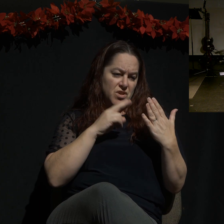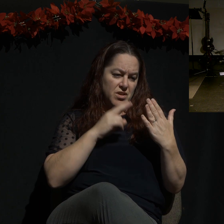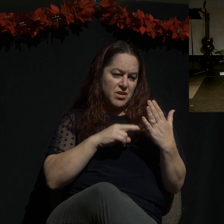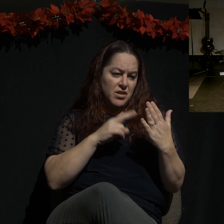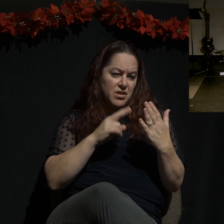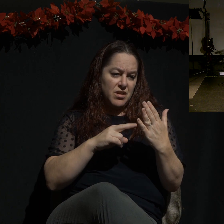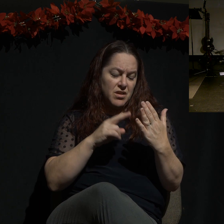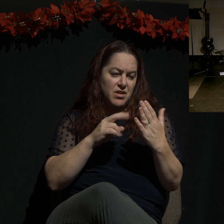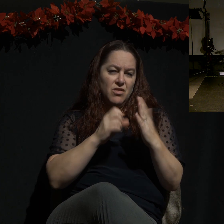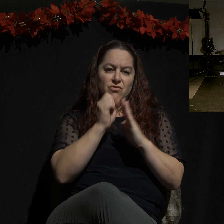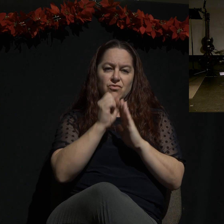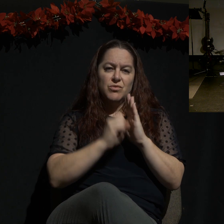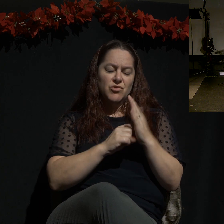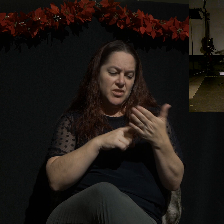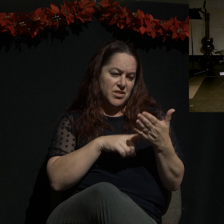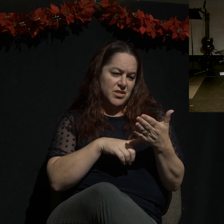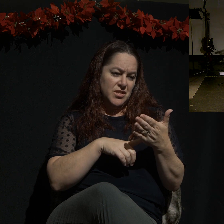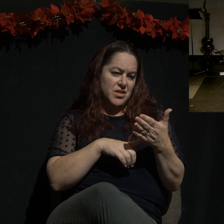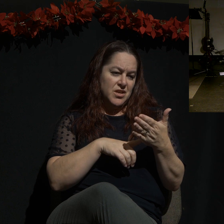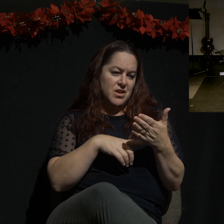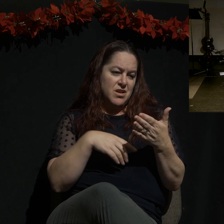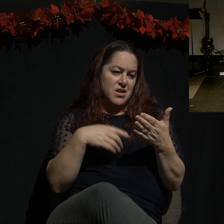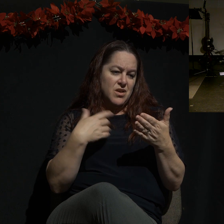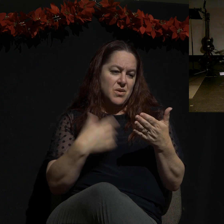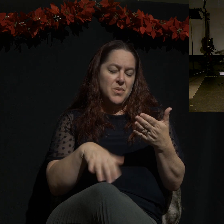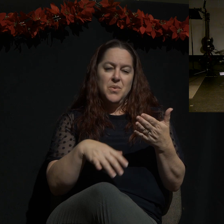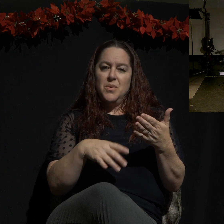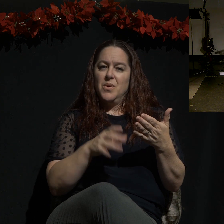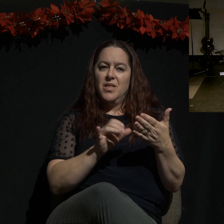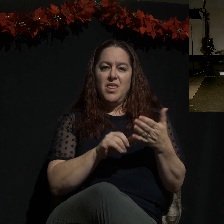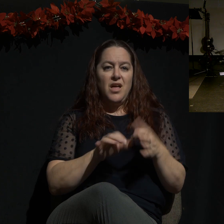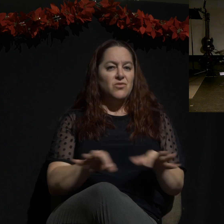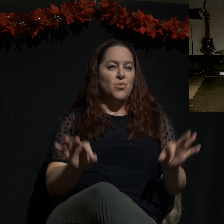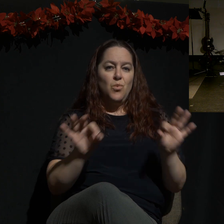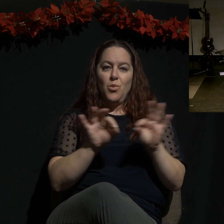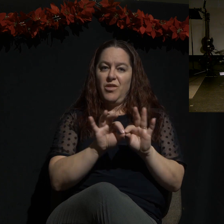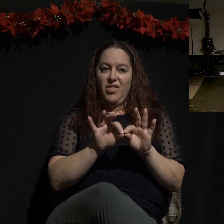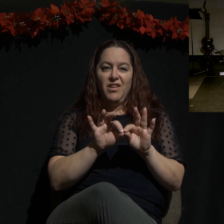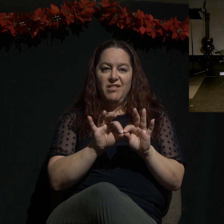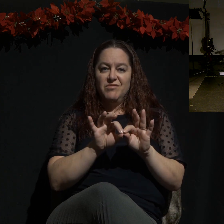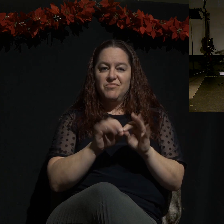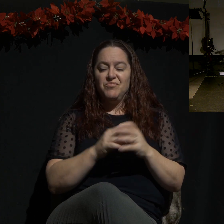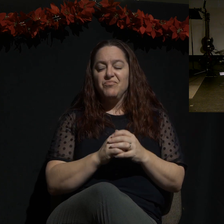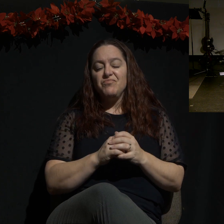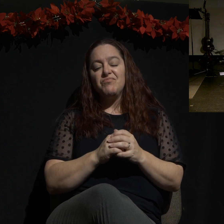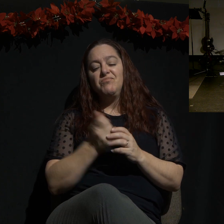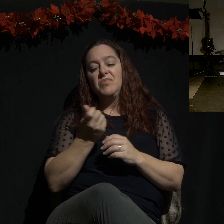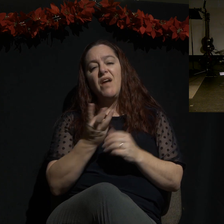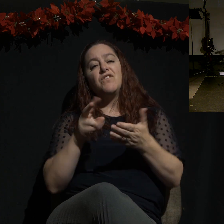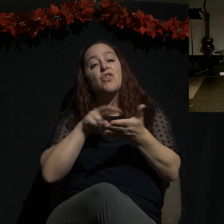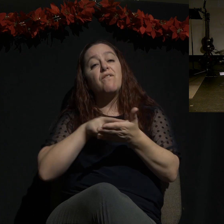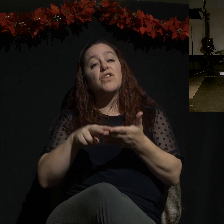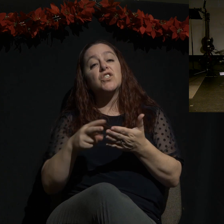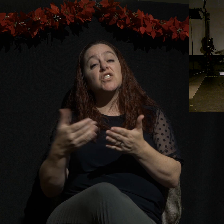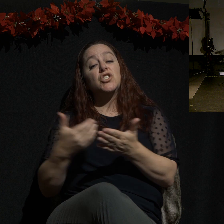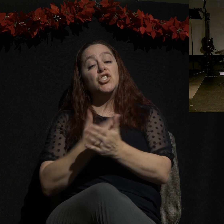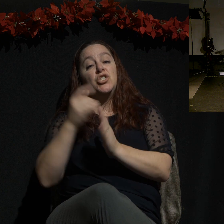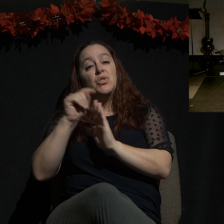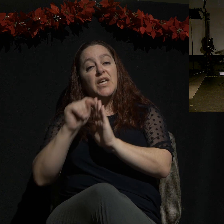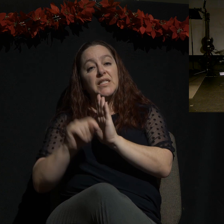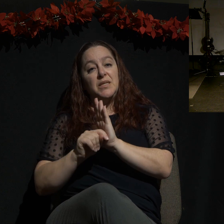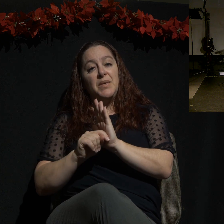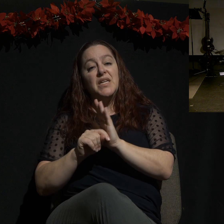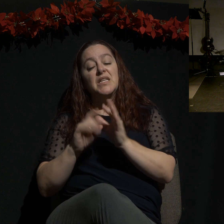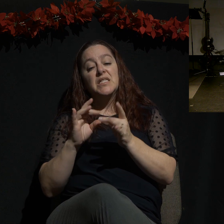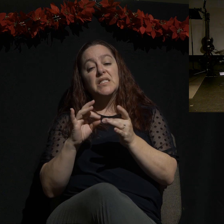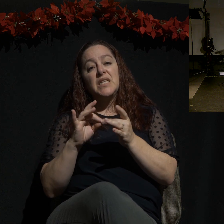scriptures and I say, this is worth it. A couple of verses here that talk about in the New Testament.